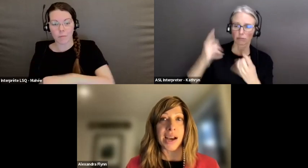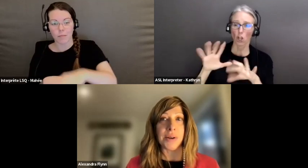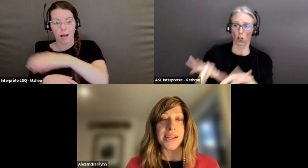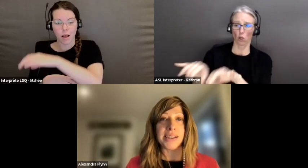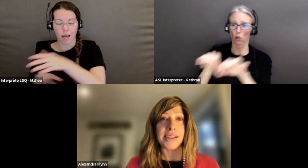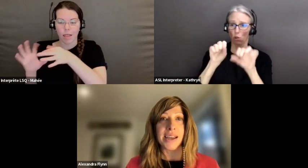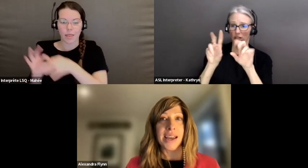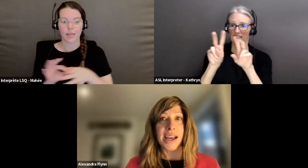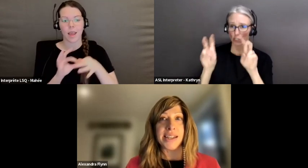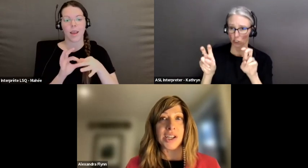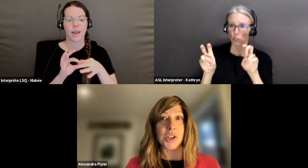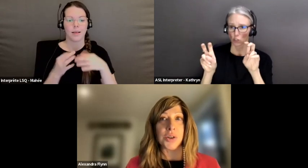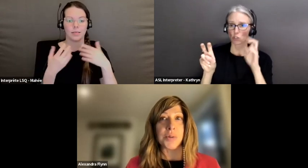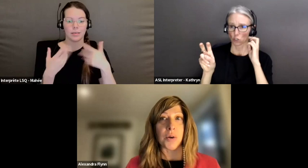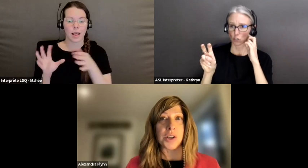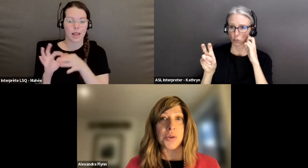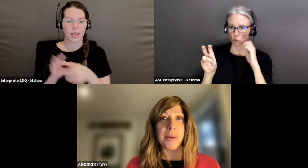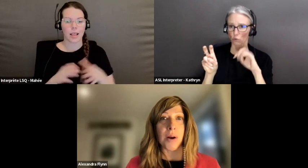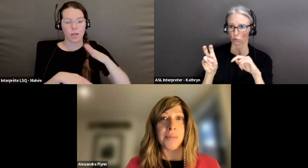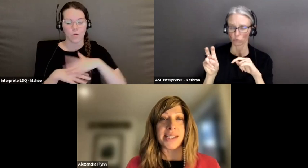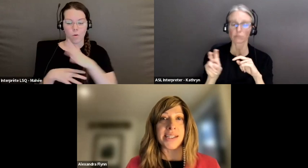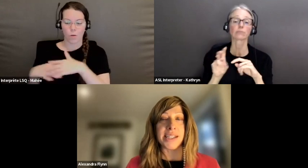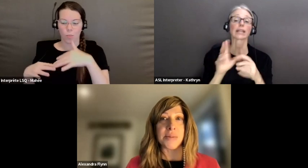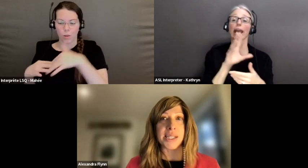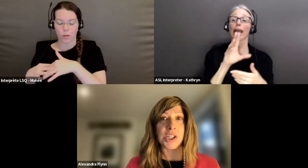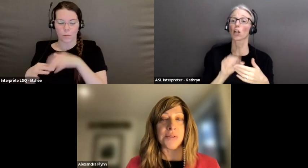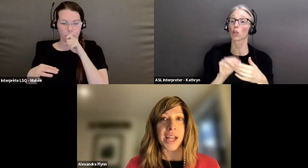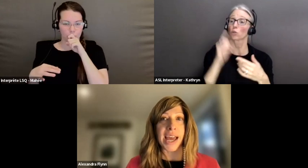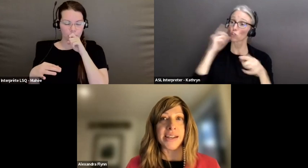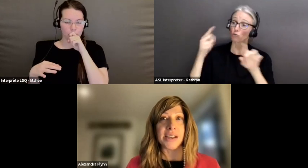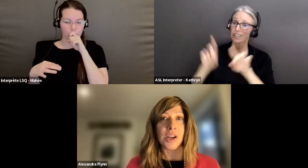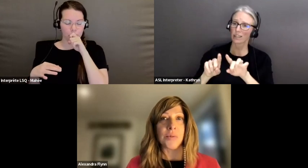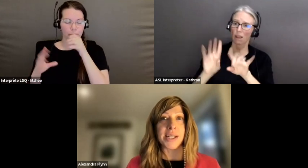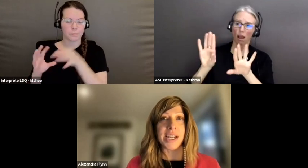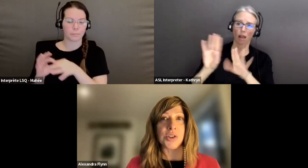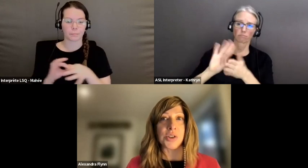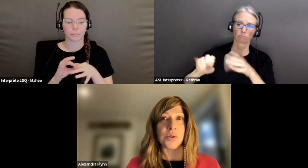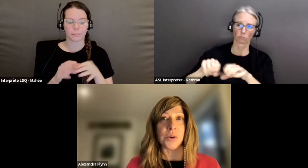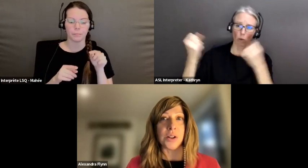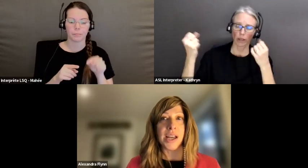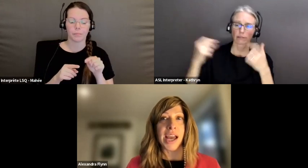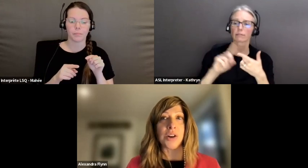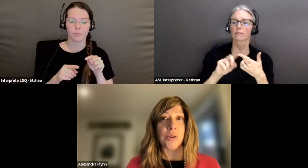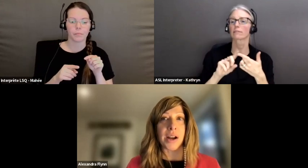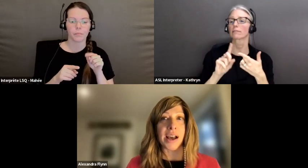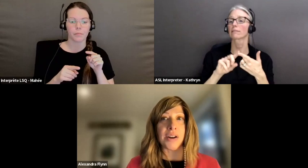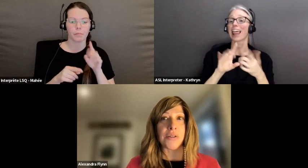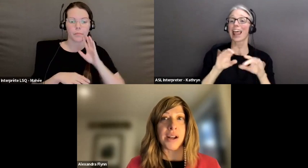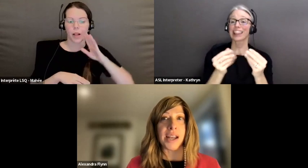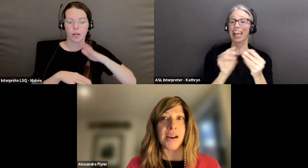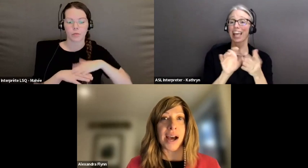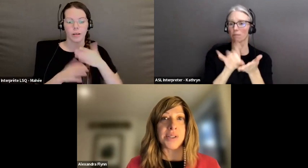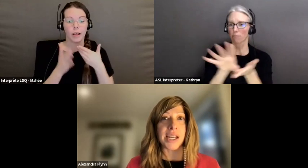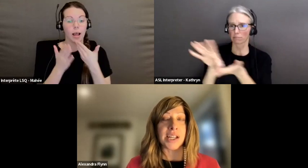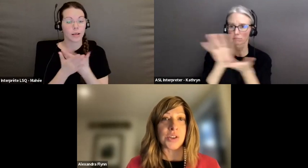housing inequities. And this includes broken treaty promises, dispossession of land, residential school, and chronic